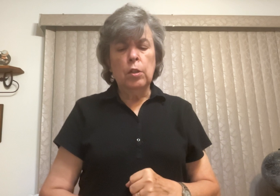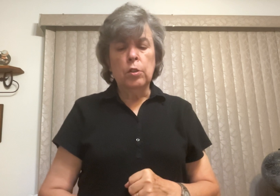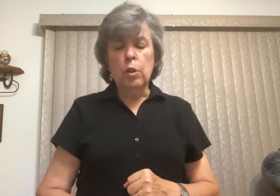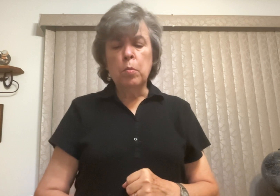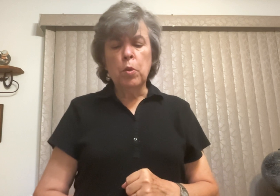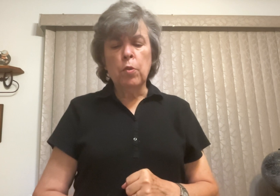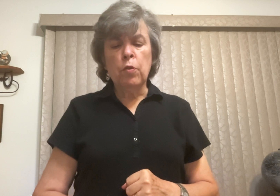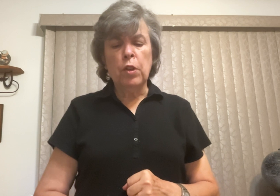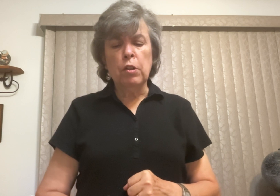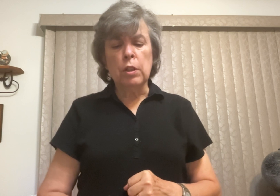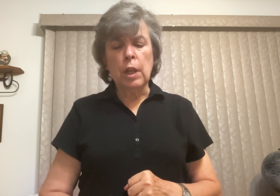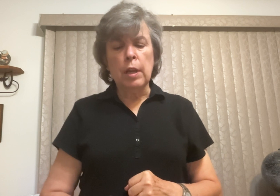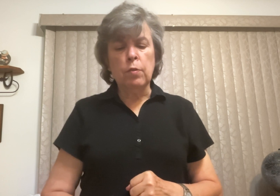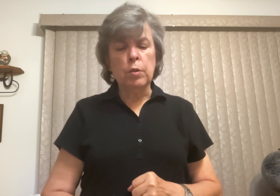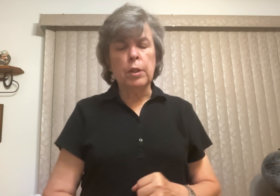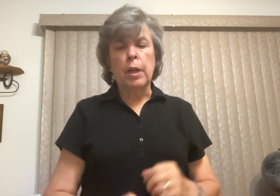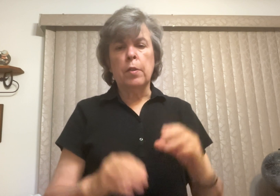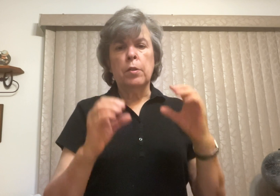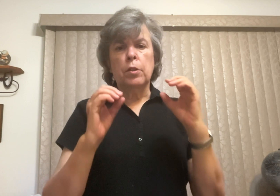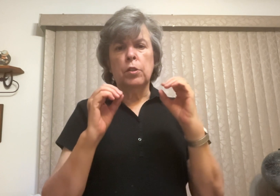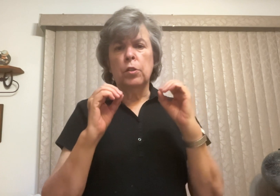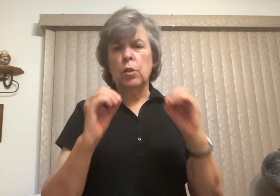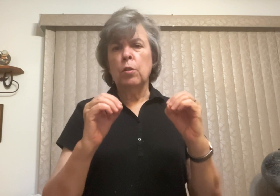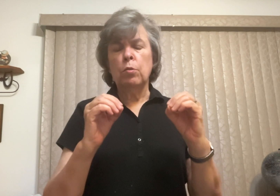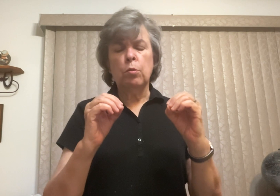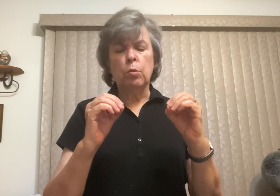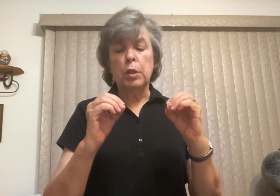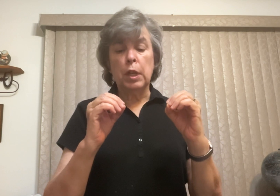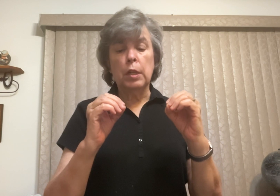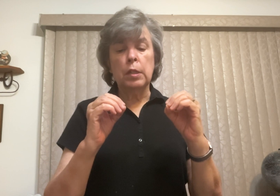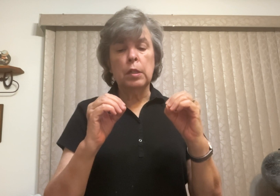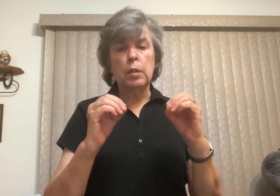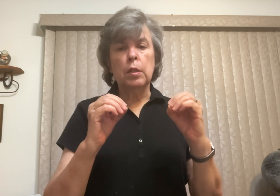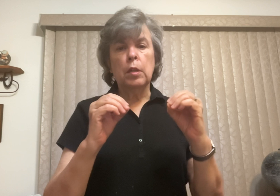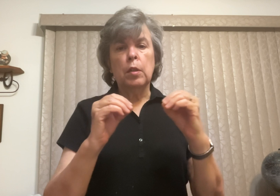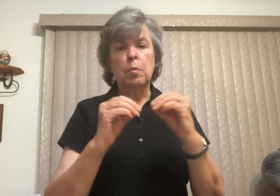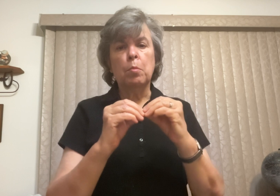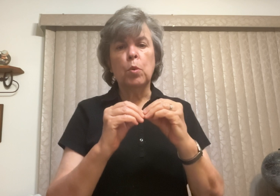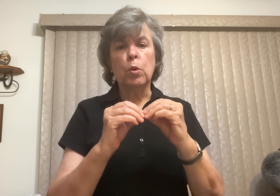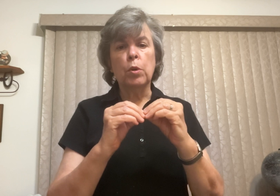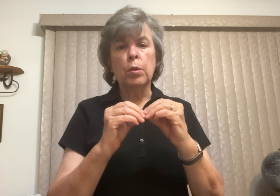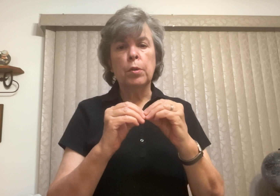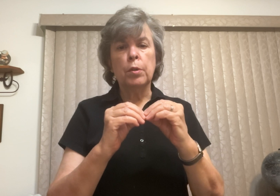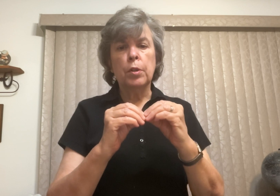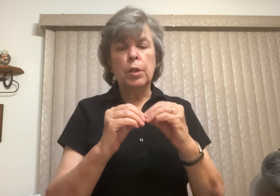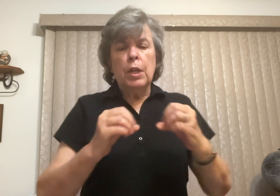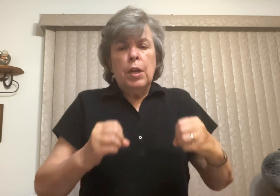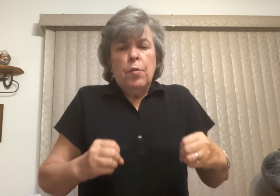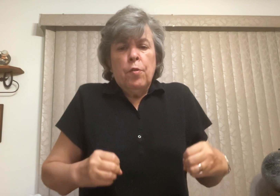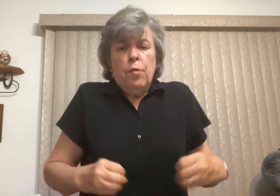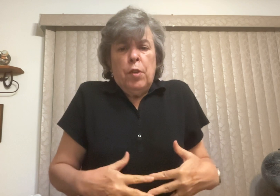No more fear in life or death. No or none more